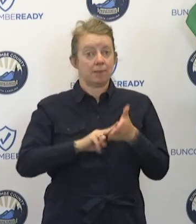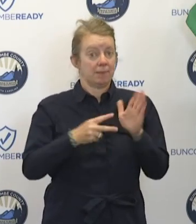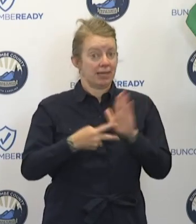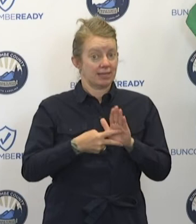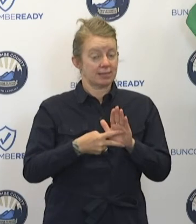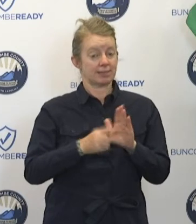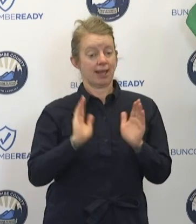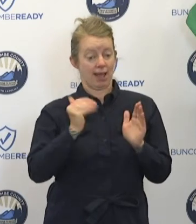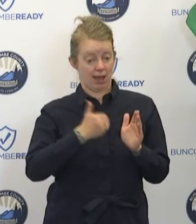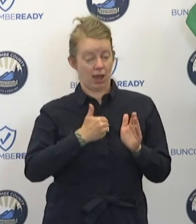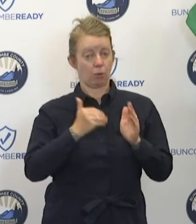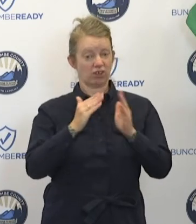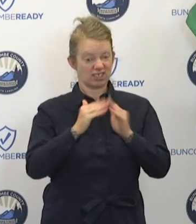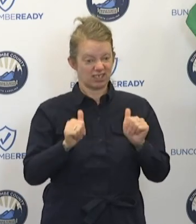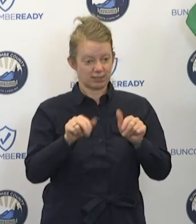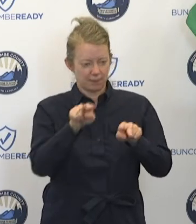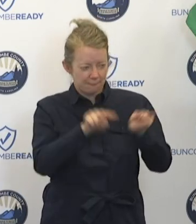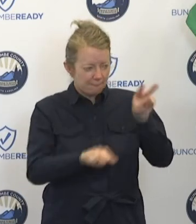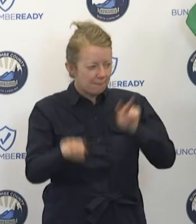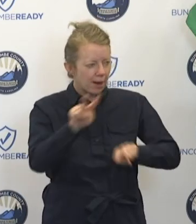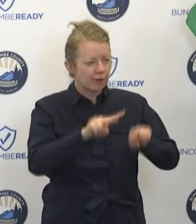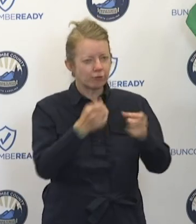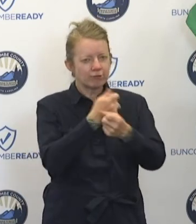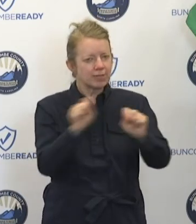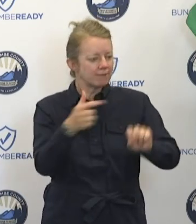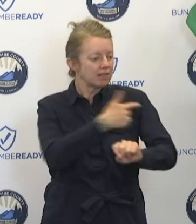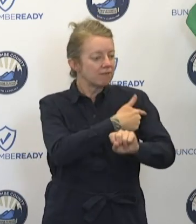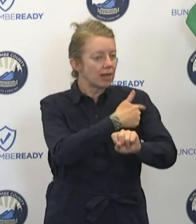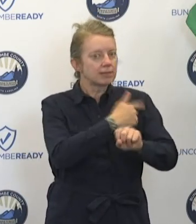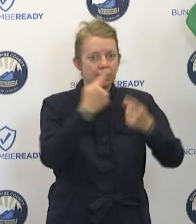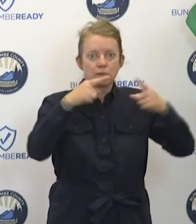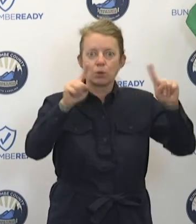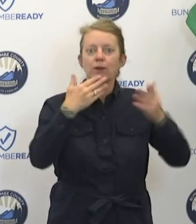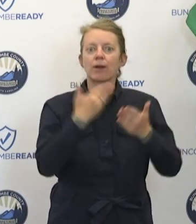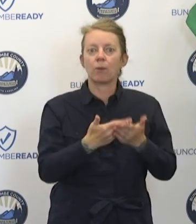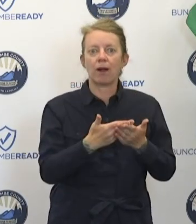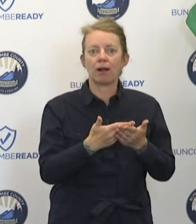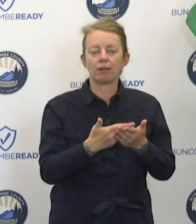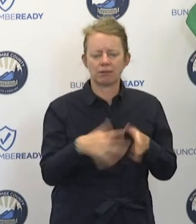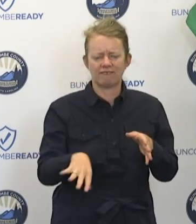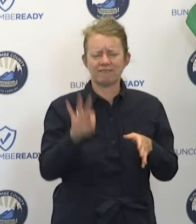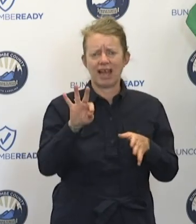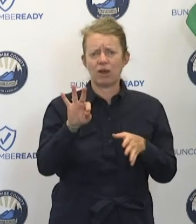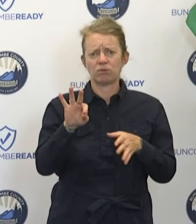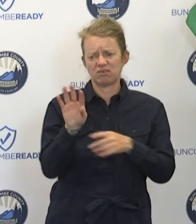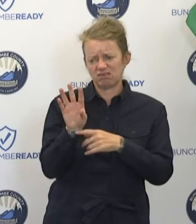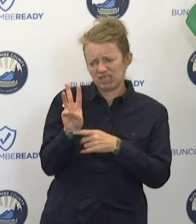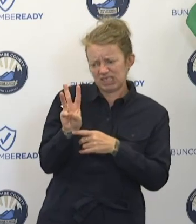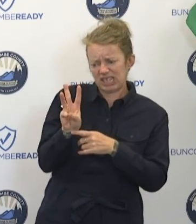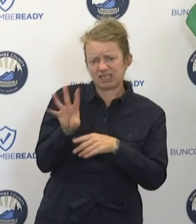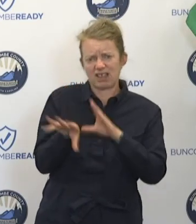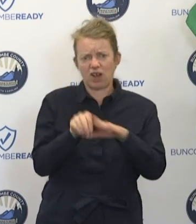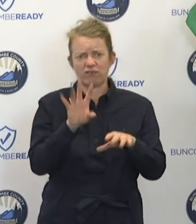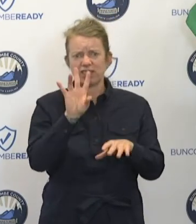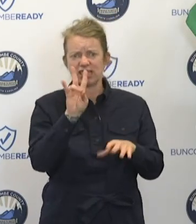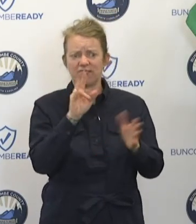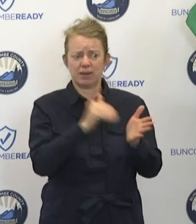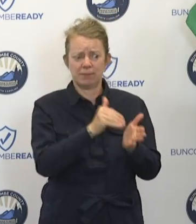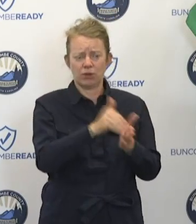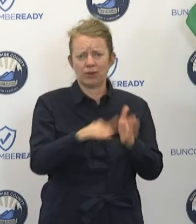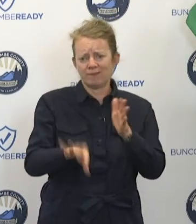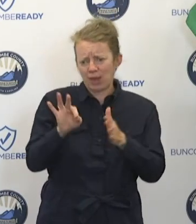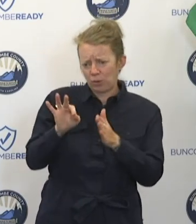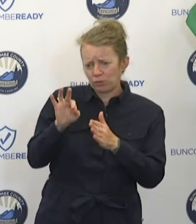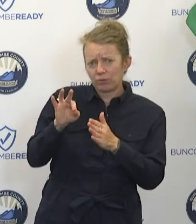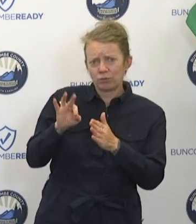safety monitoring system is working well. It was able to find a rare, serious adverse event that happens